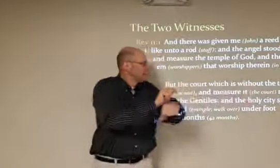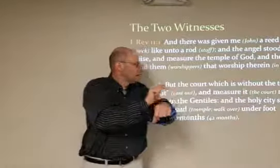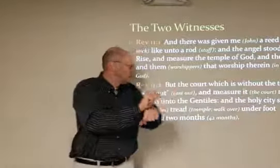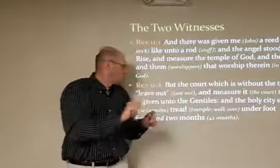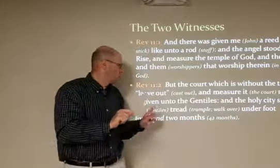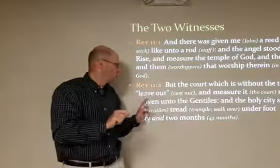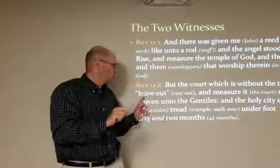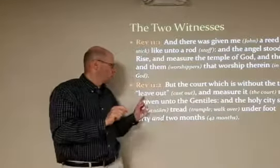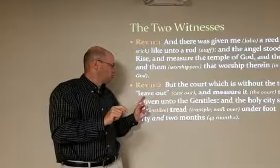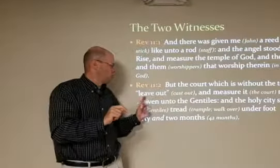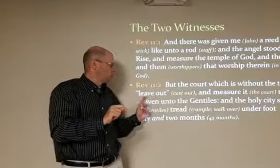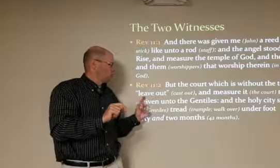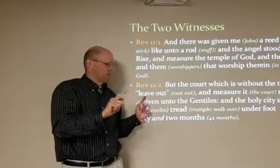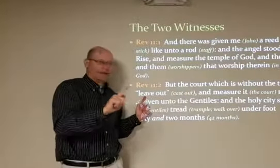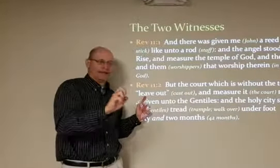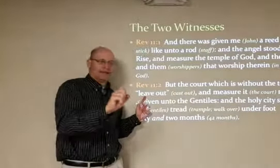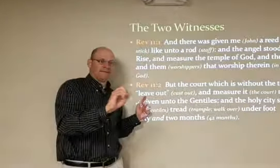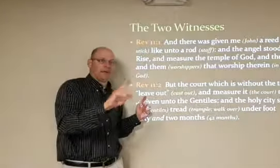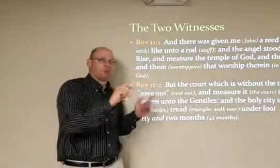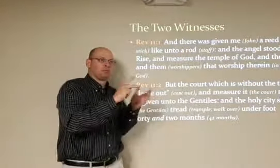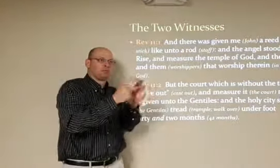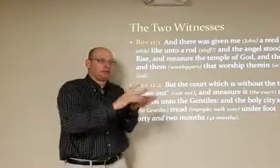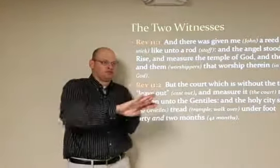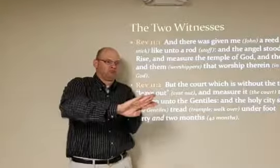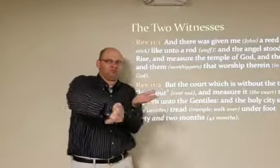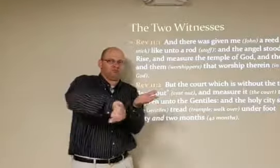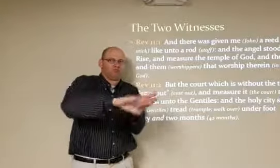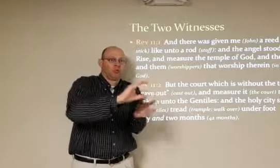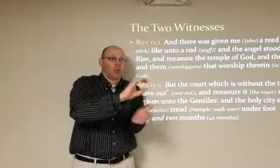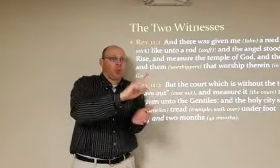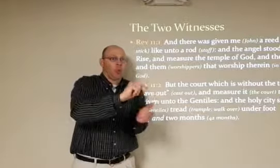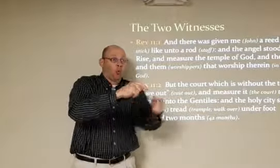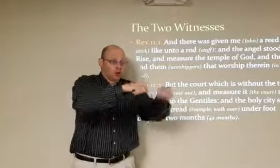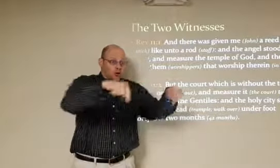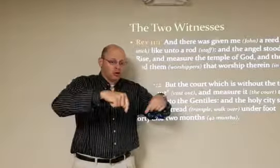Continuing in the scripture, it says, But the court which is without the temple,